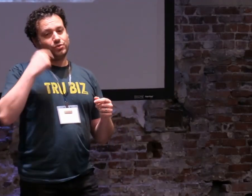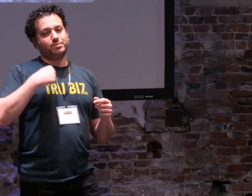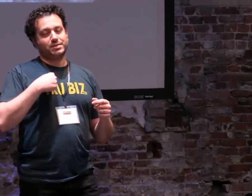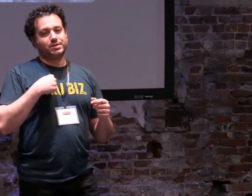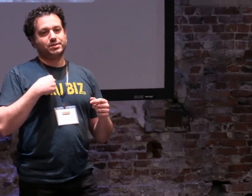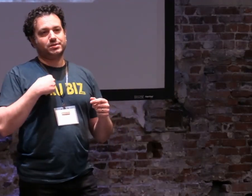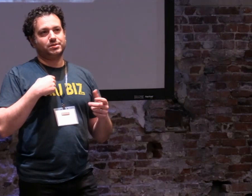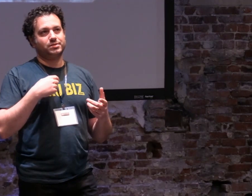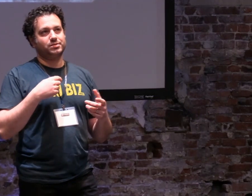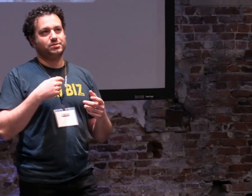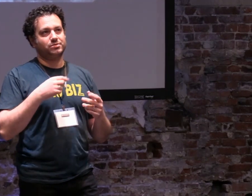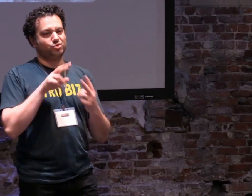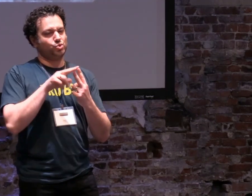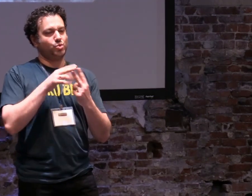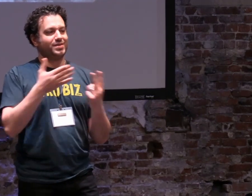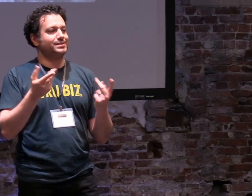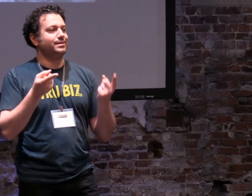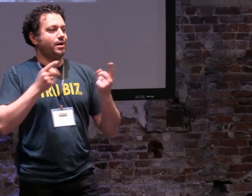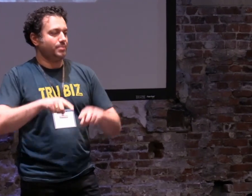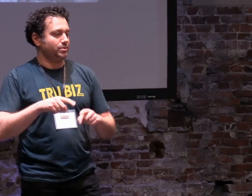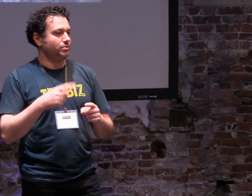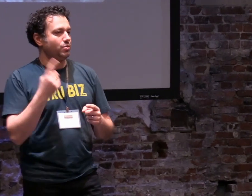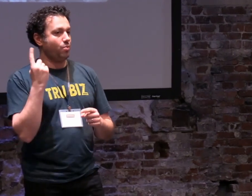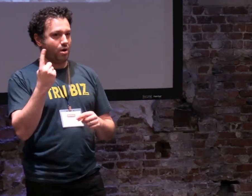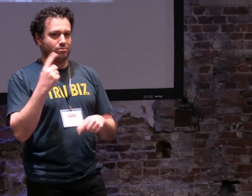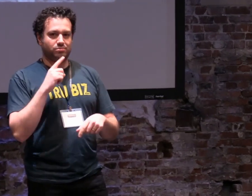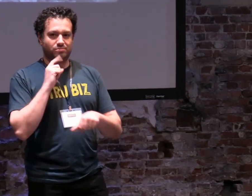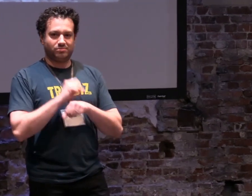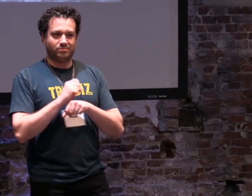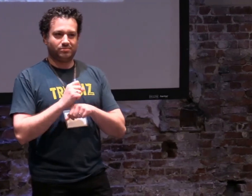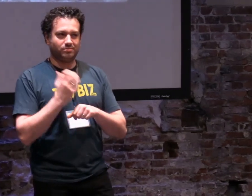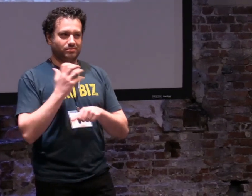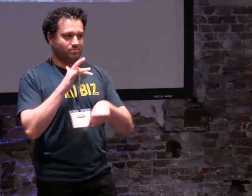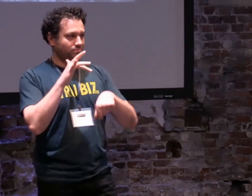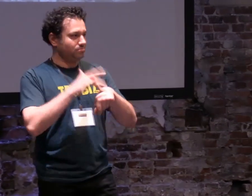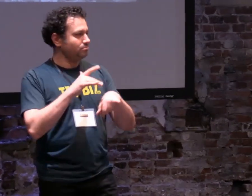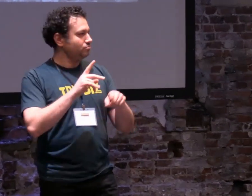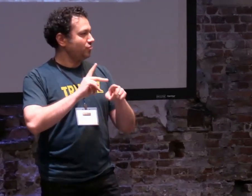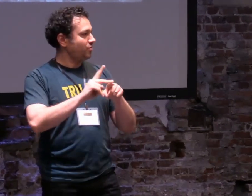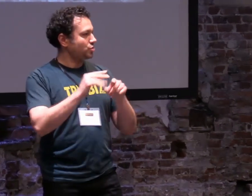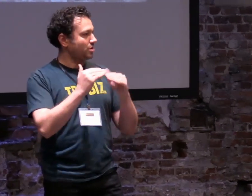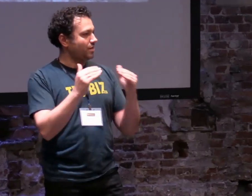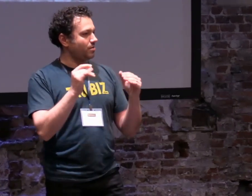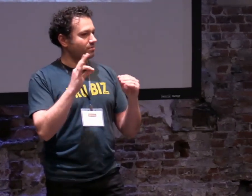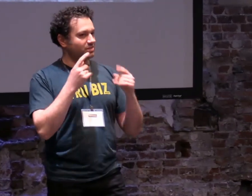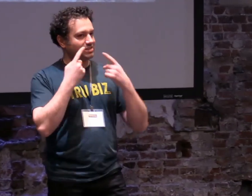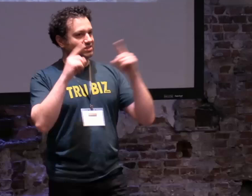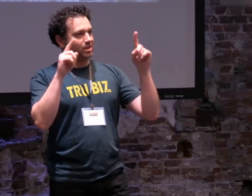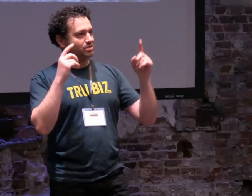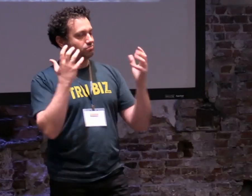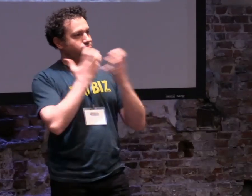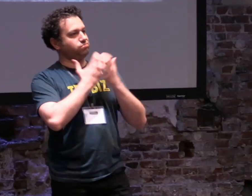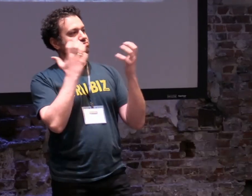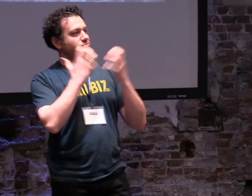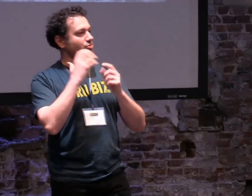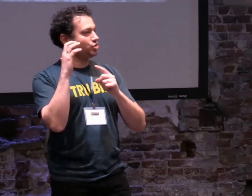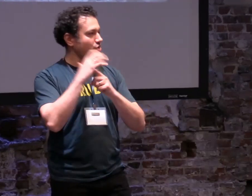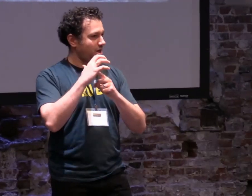experience. But what was rich for me was two things that happened, one of which was the fact that I made